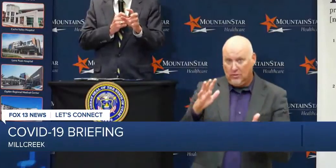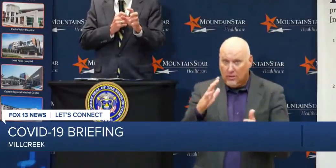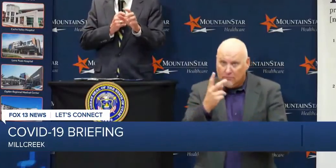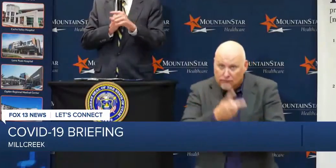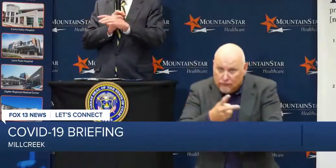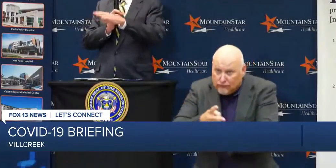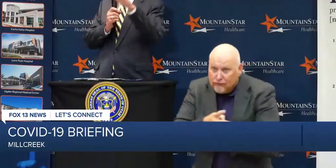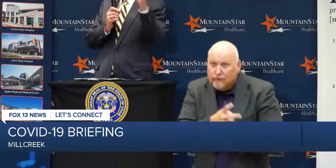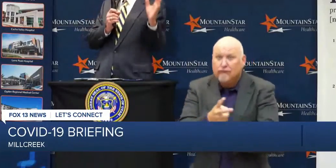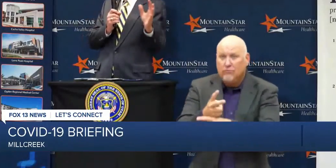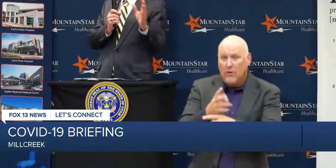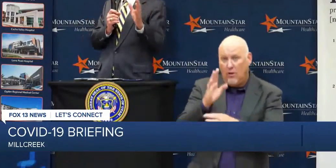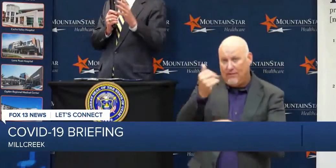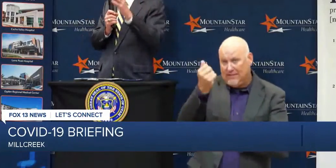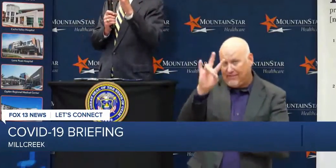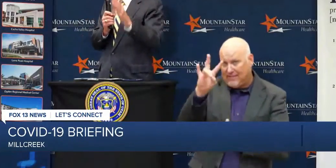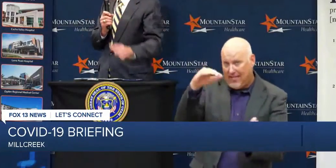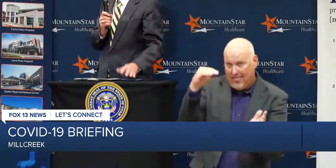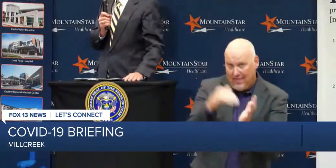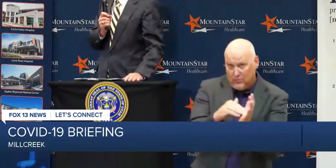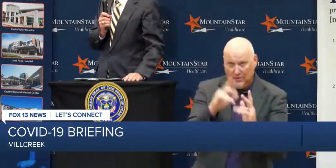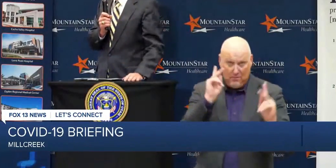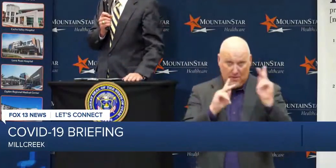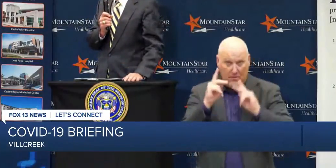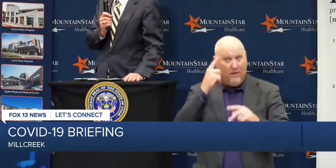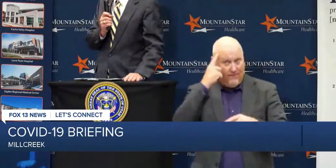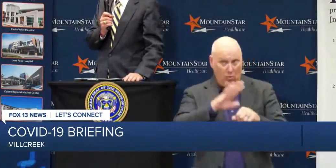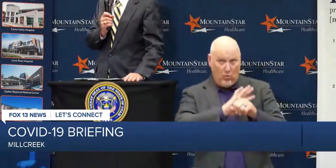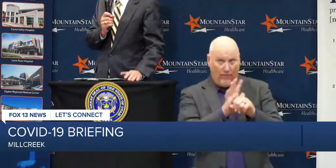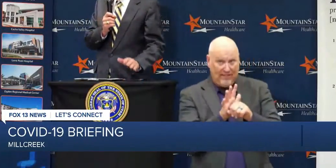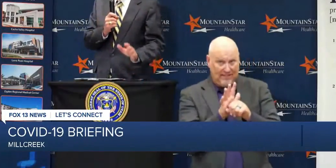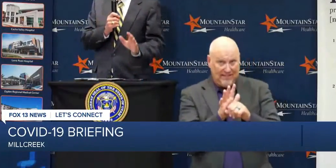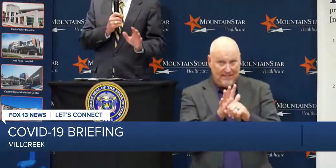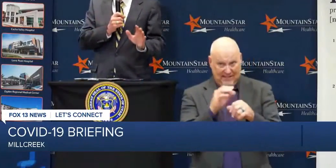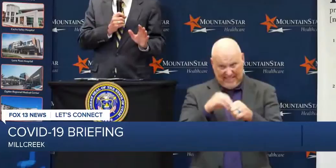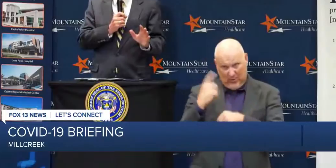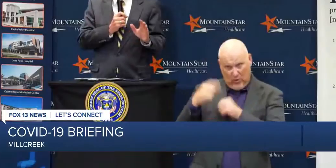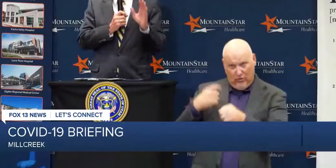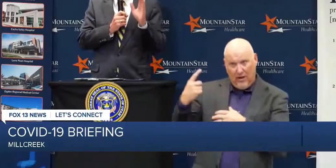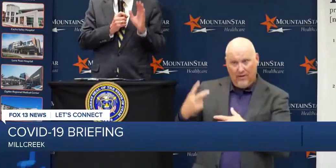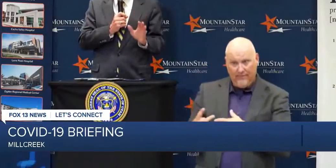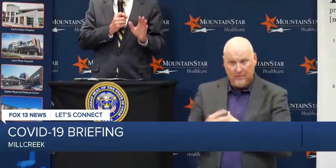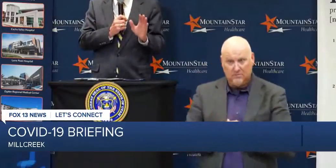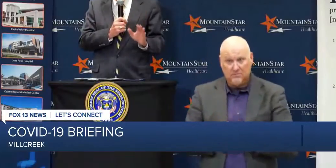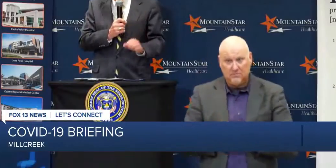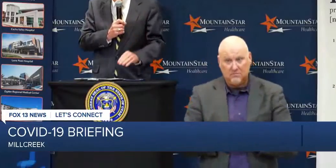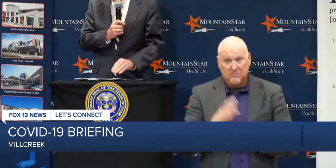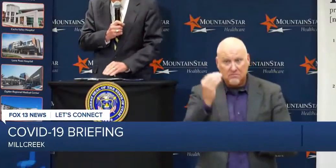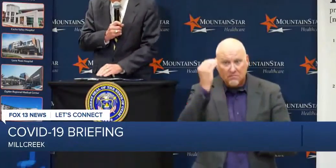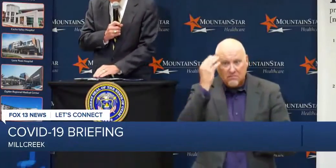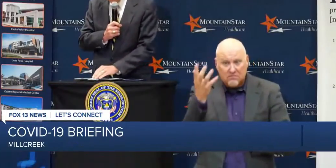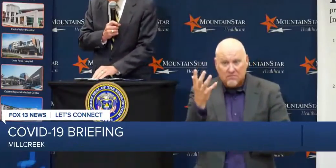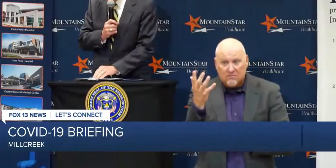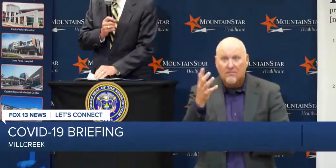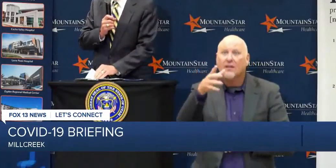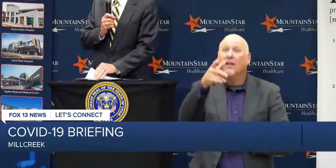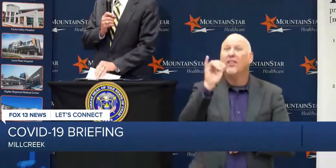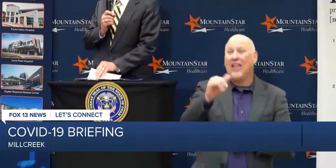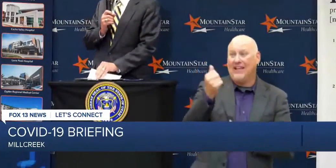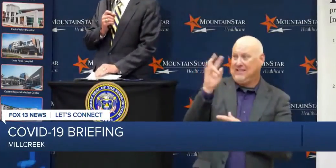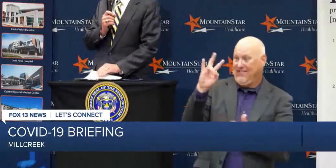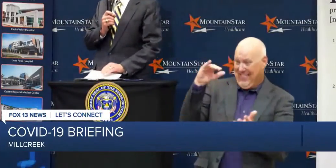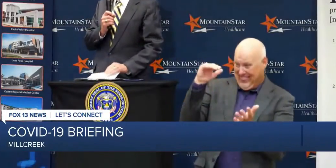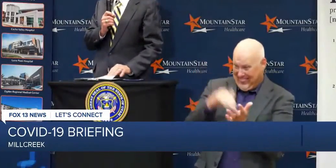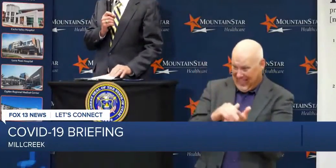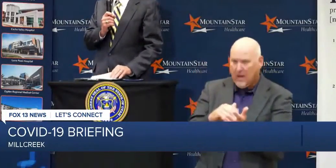That would fill up the normal basketball stadium. Think about that. That's a lot of people. Well,